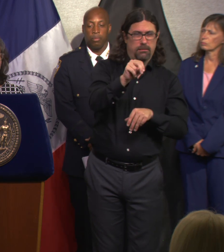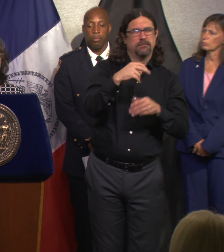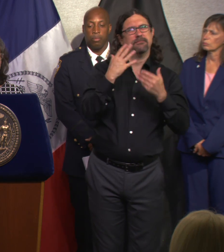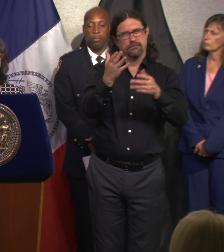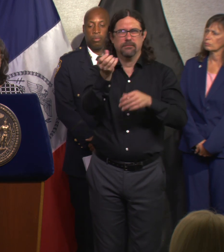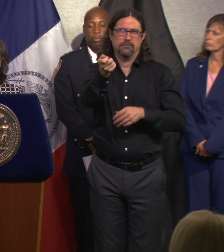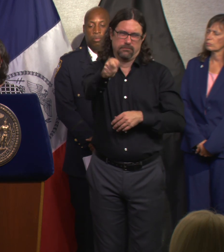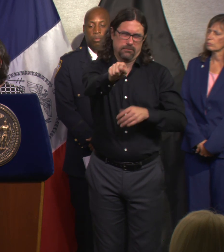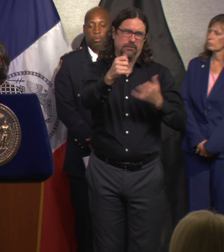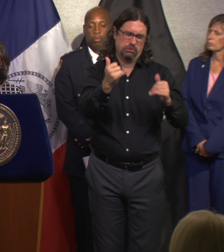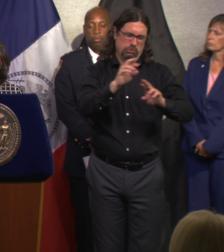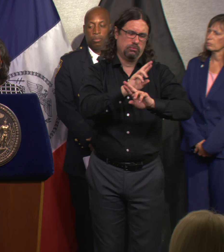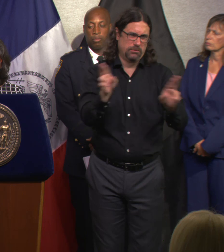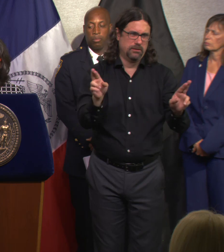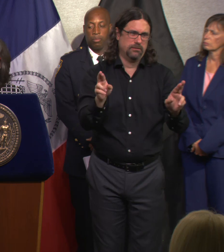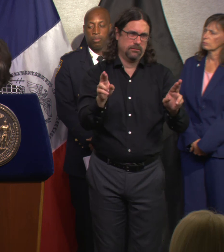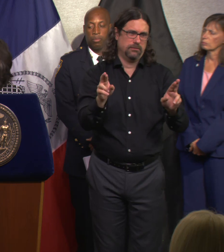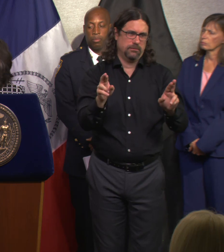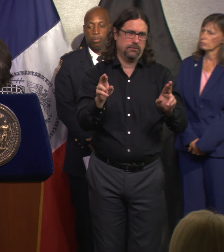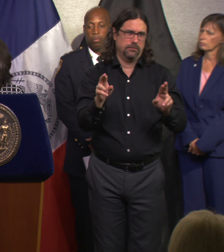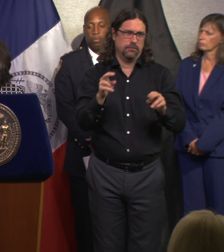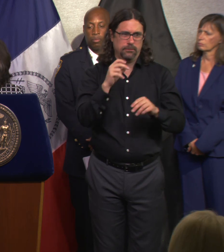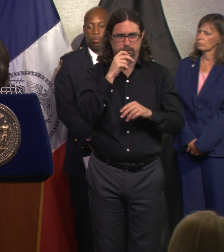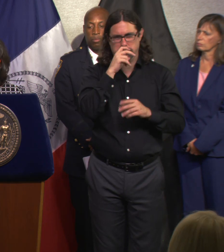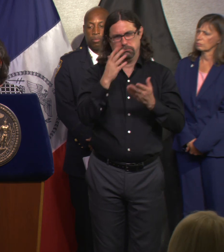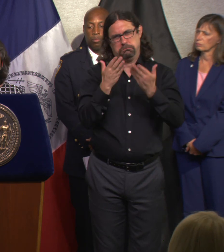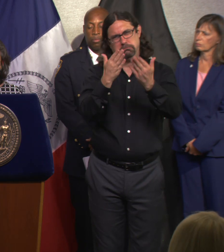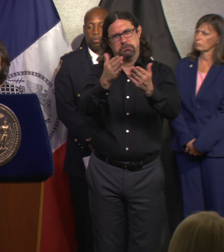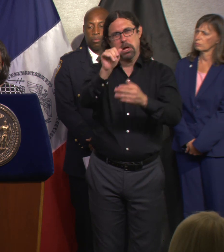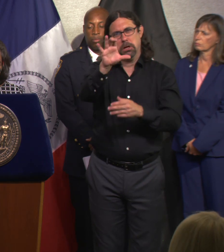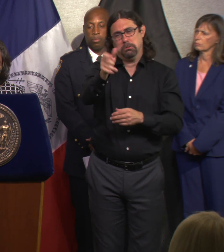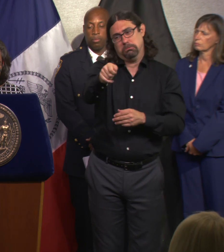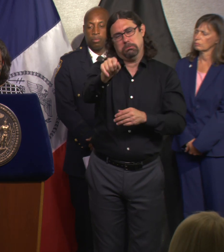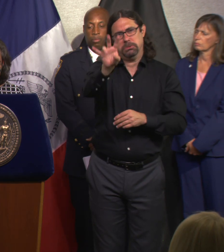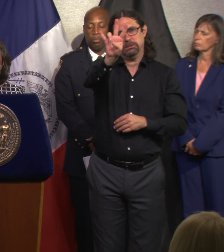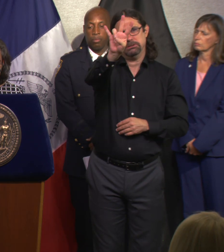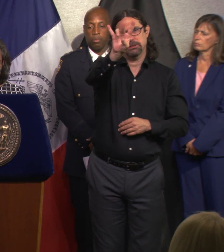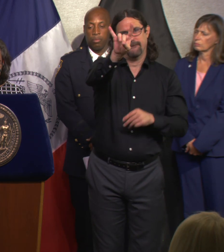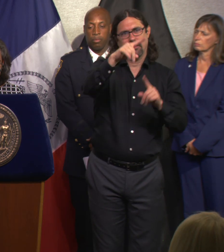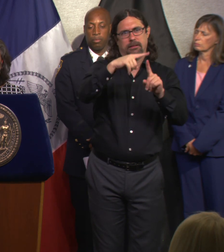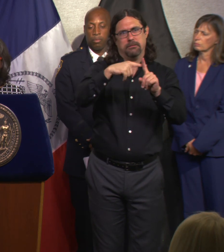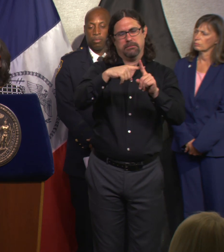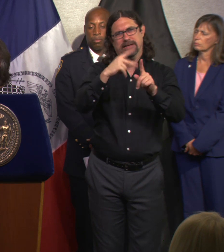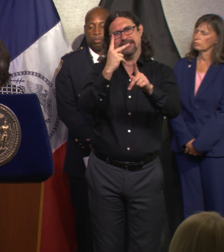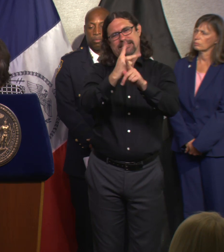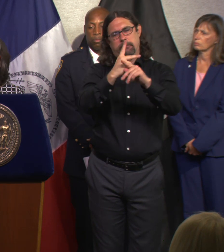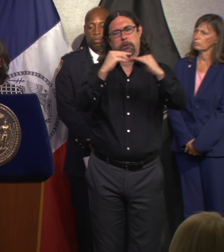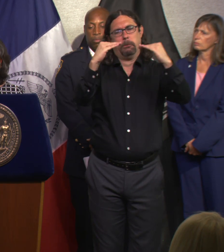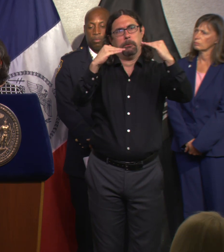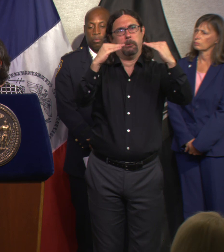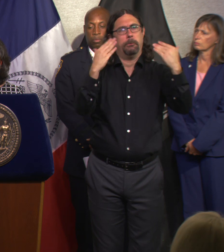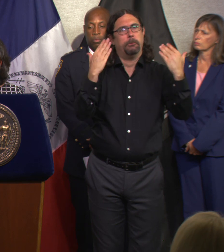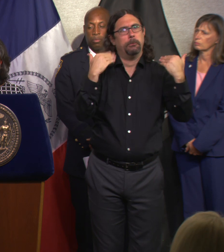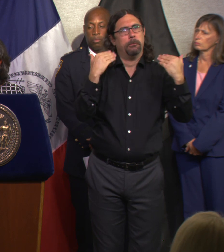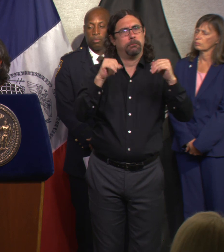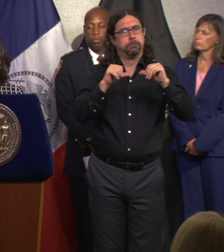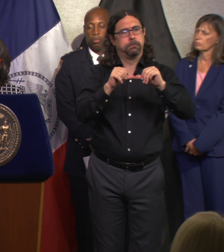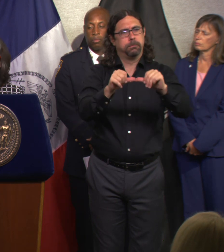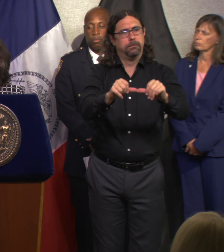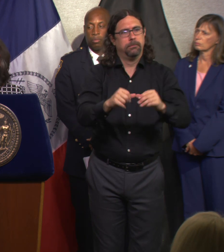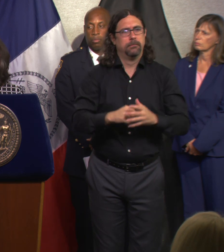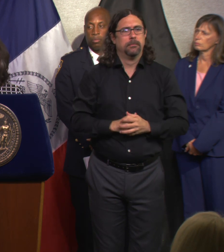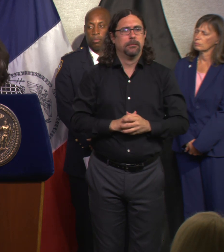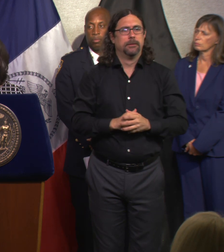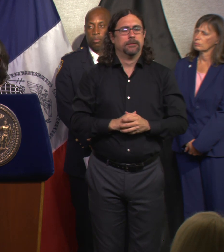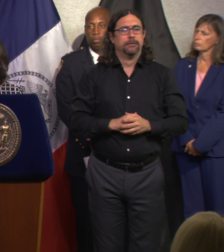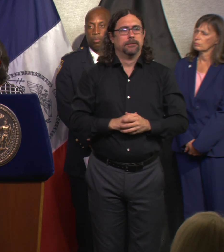you cool, healthy, and will help keep your bills down as well. Also, it's important to take things slow.